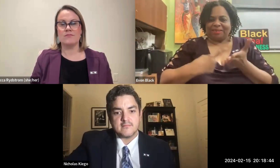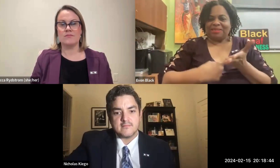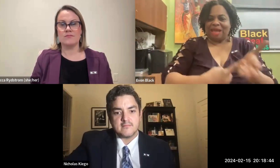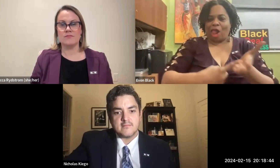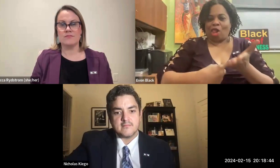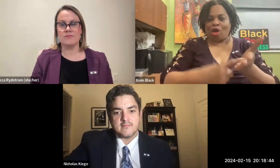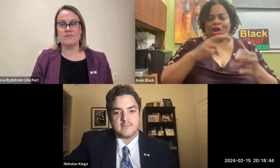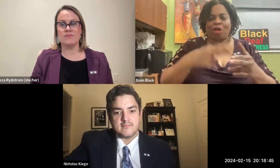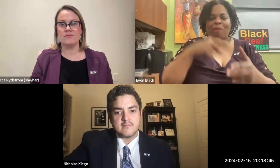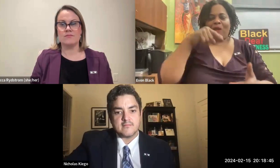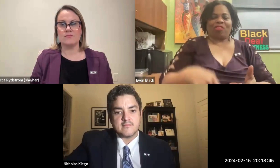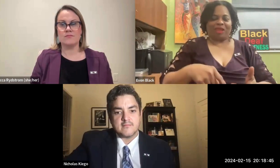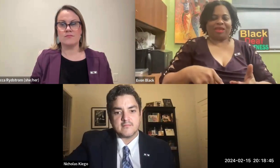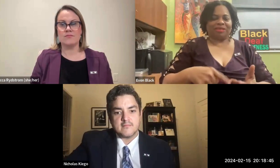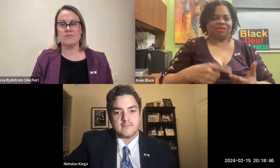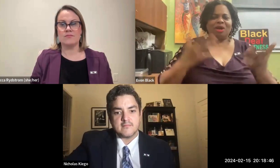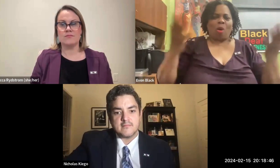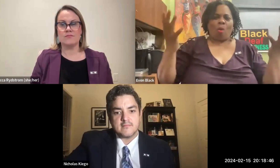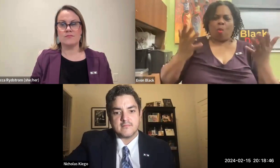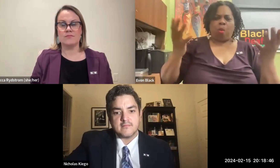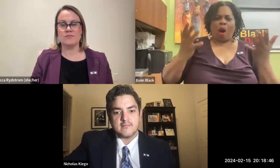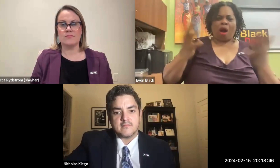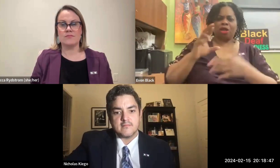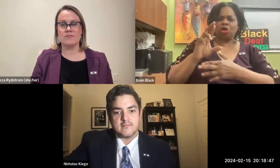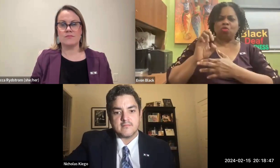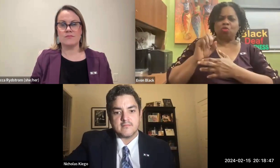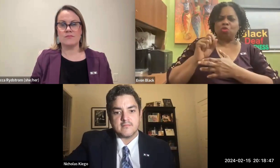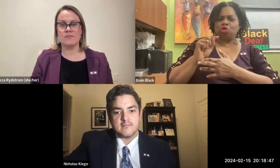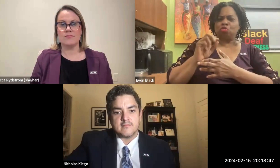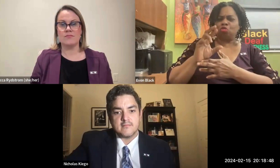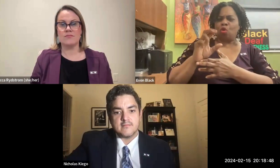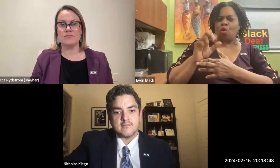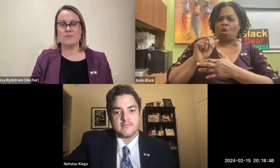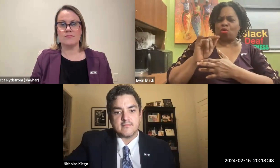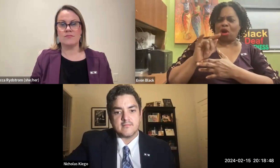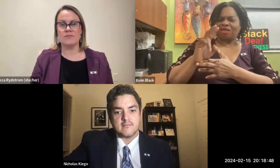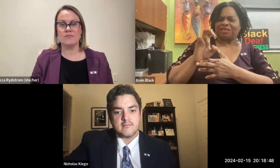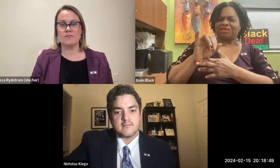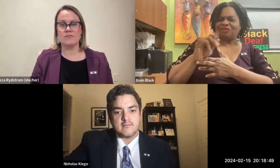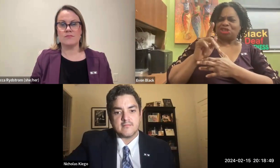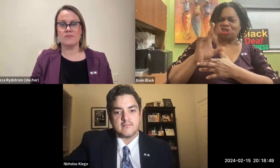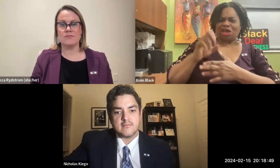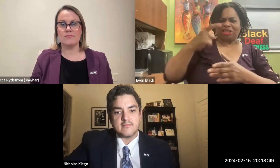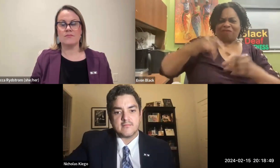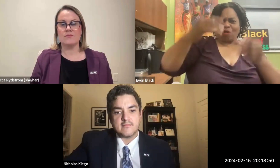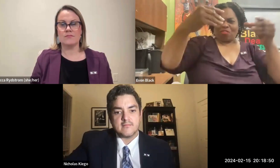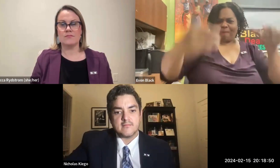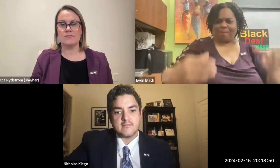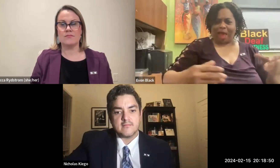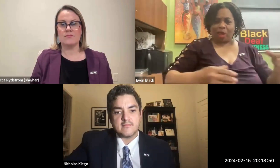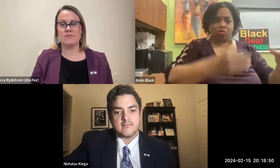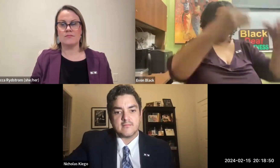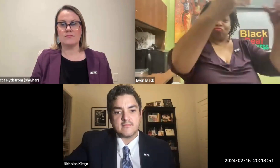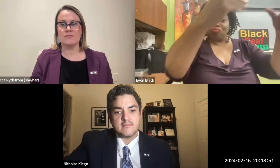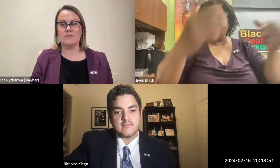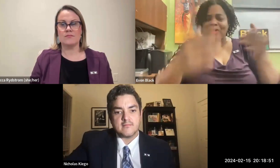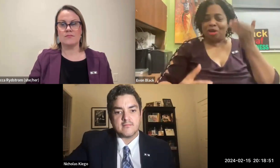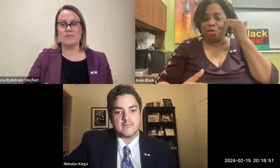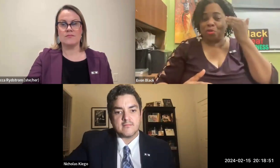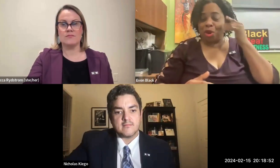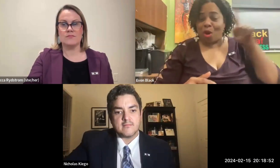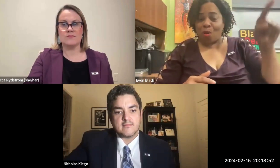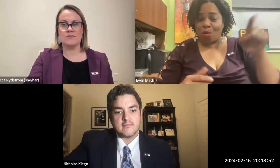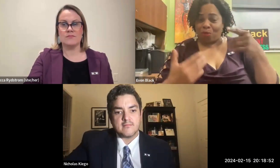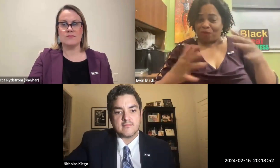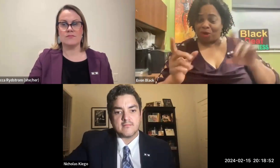as an artifact. It is a piece of our history. We are in dialogue about where it would go. But in terms of